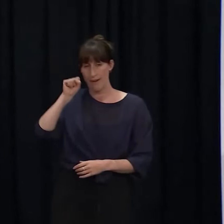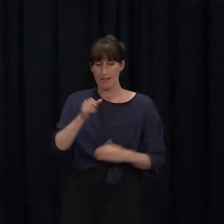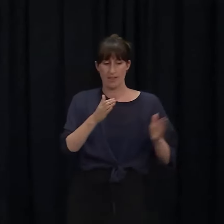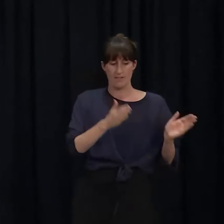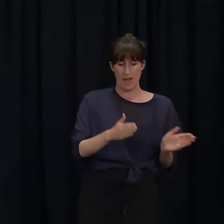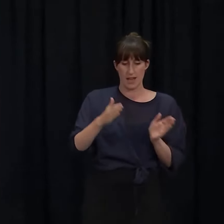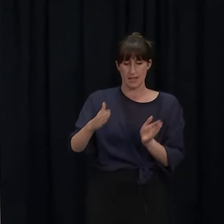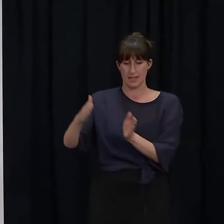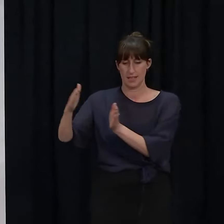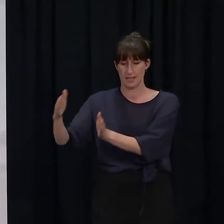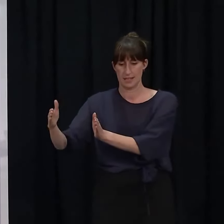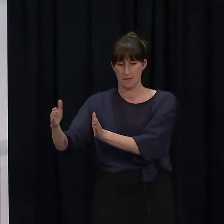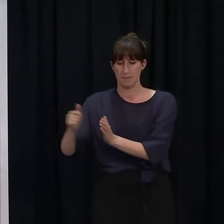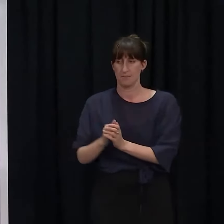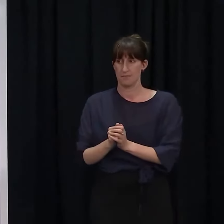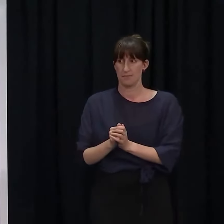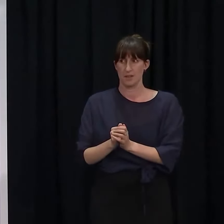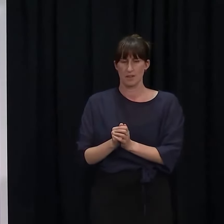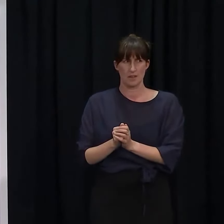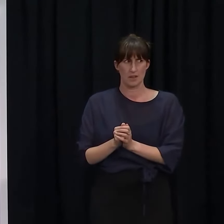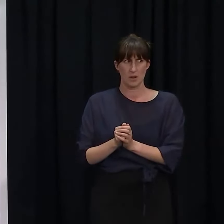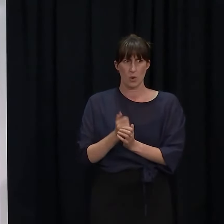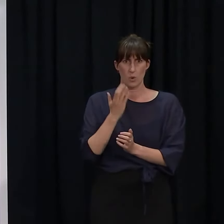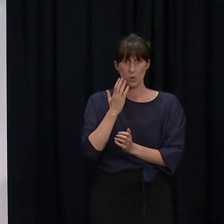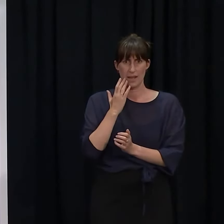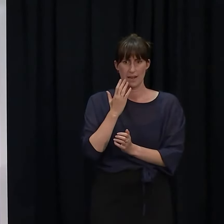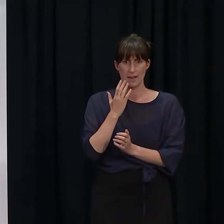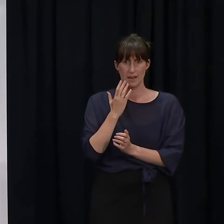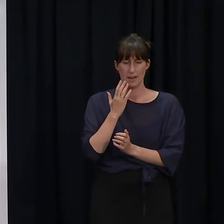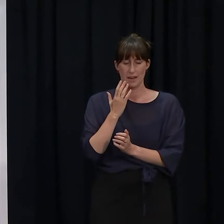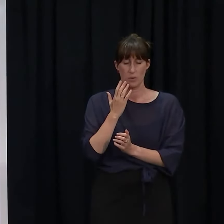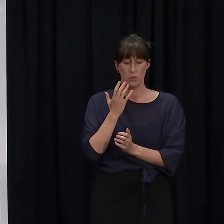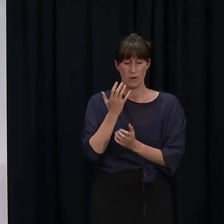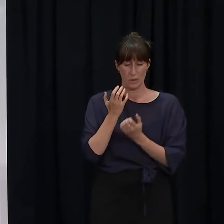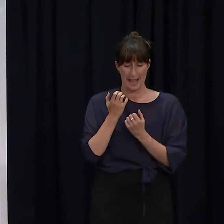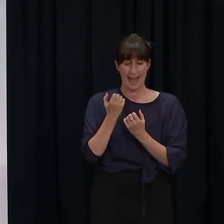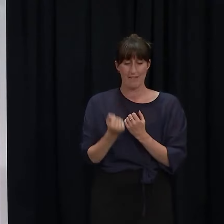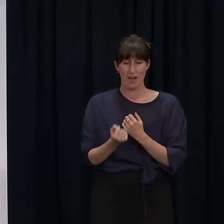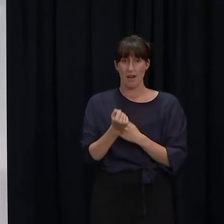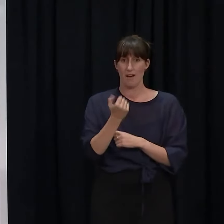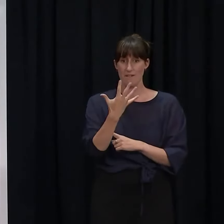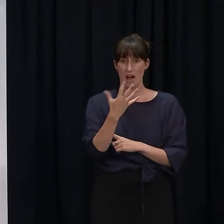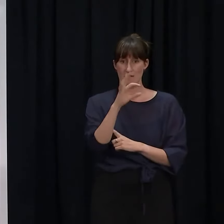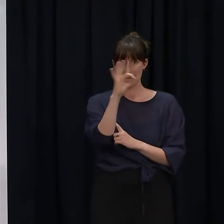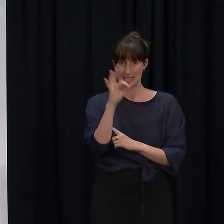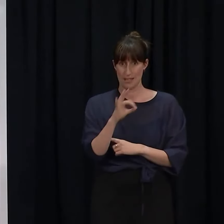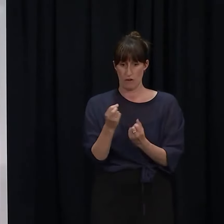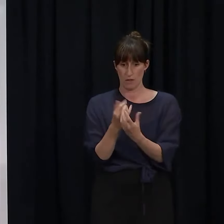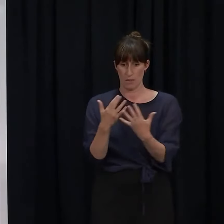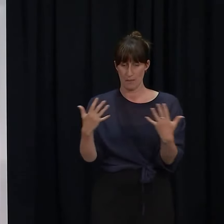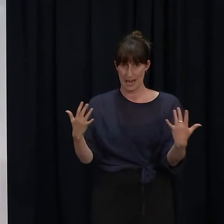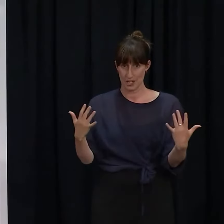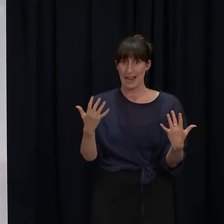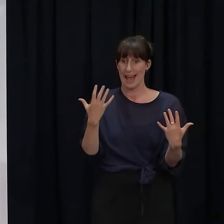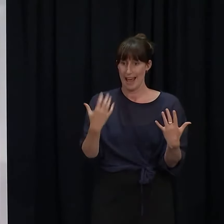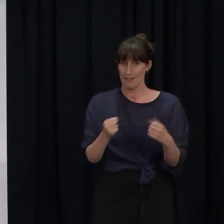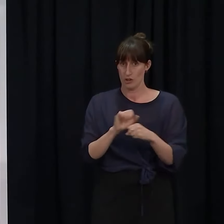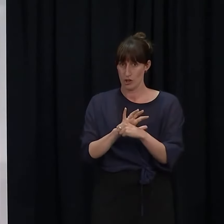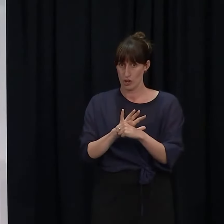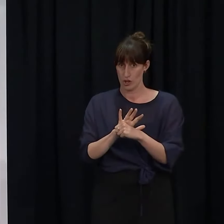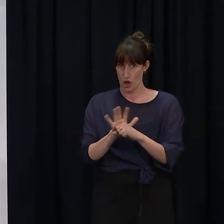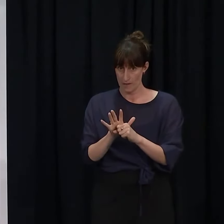get to a positivity rate, 5%, Dr. Bloomfield, where you would stop using pooled, we